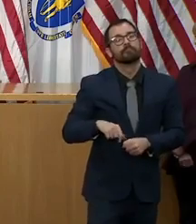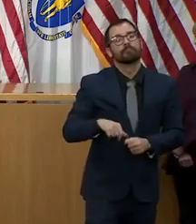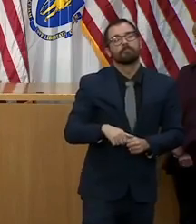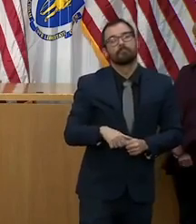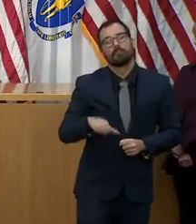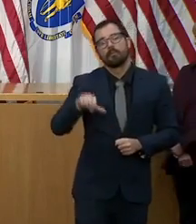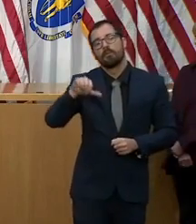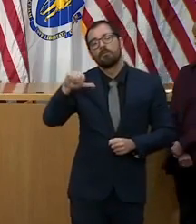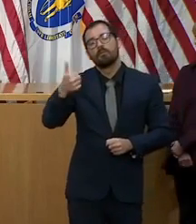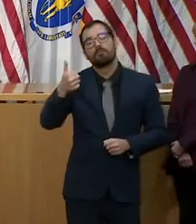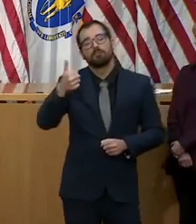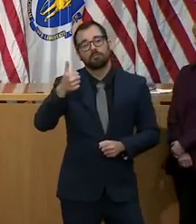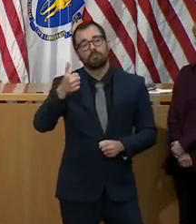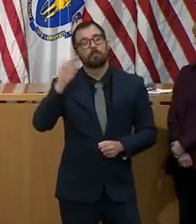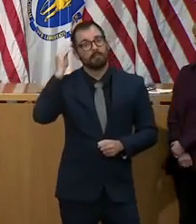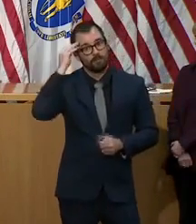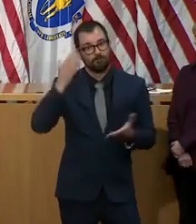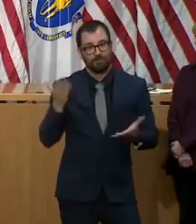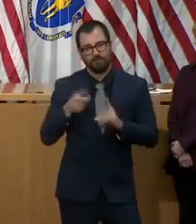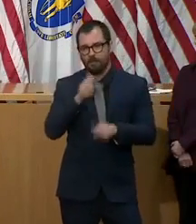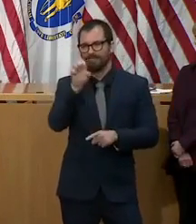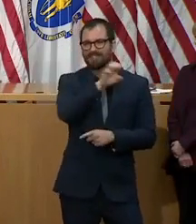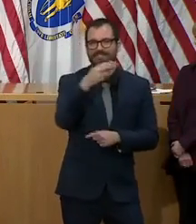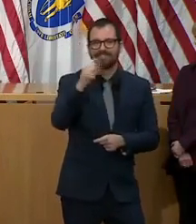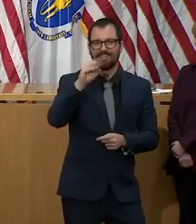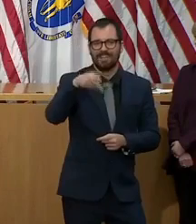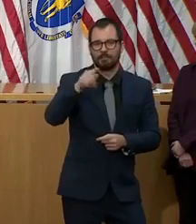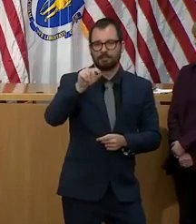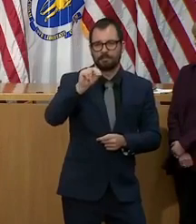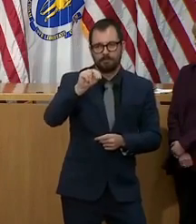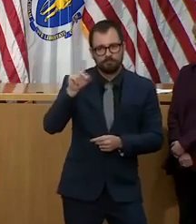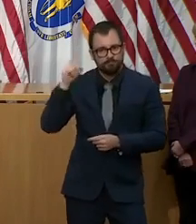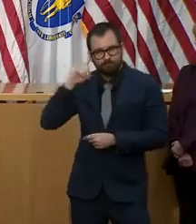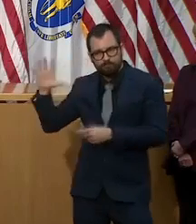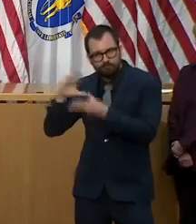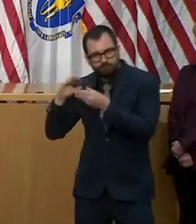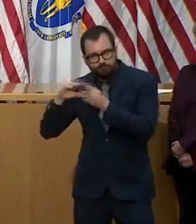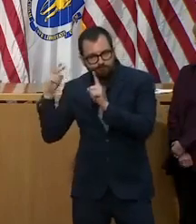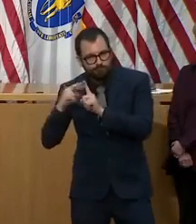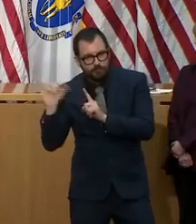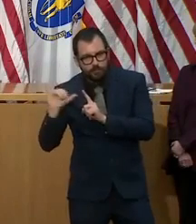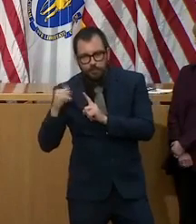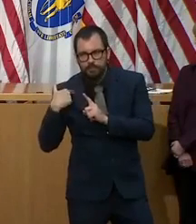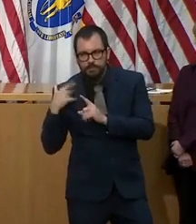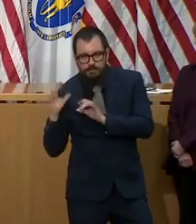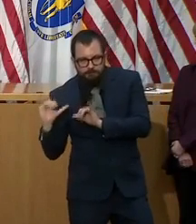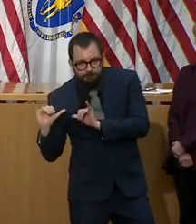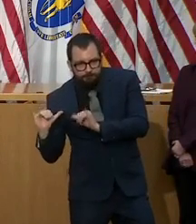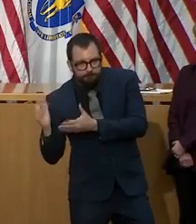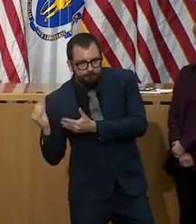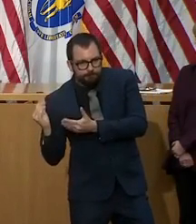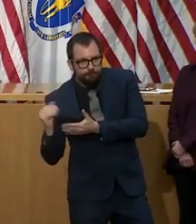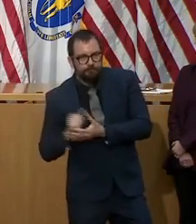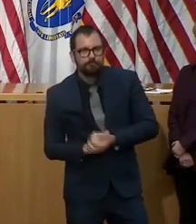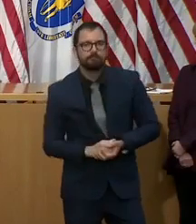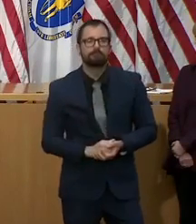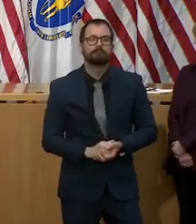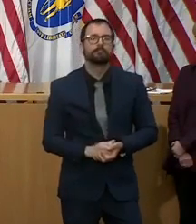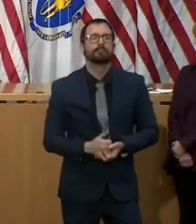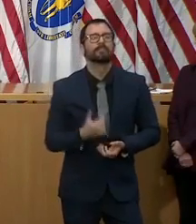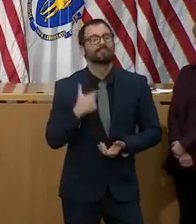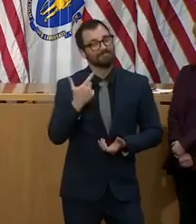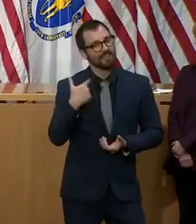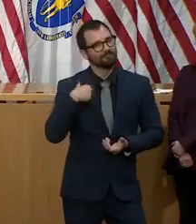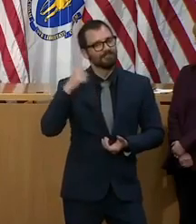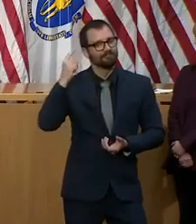community. We'll listen to, obviously, the mayor of Boston, who's been a strategic partner with our administration, and he's asked his chief of